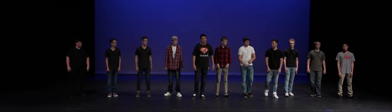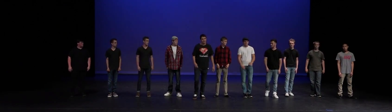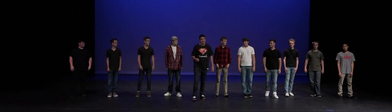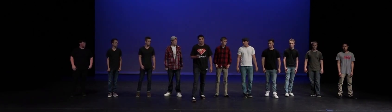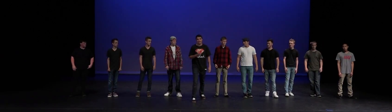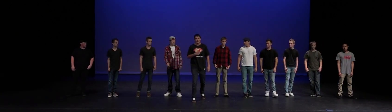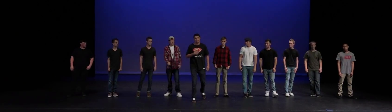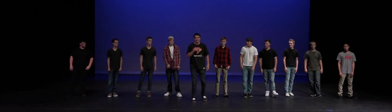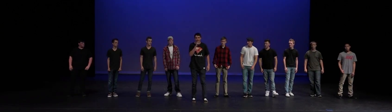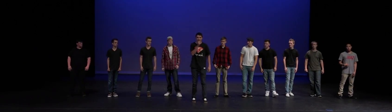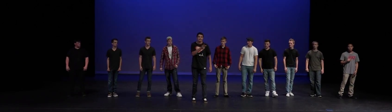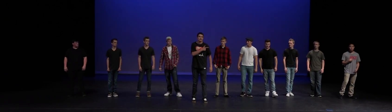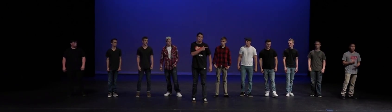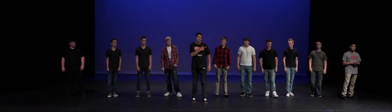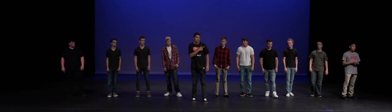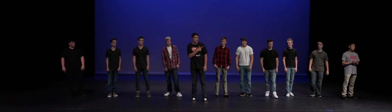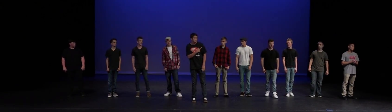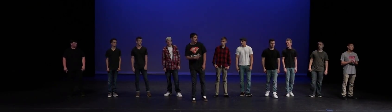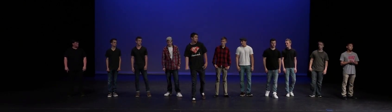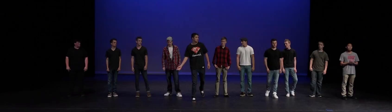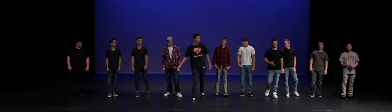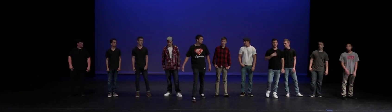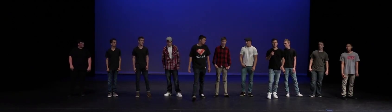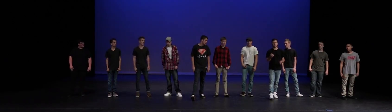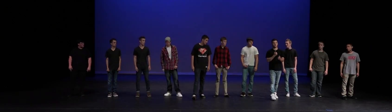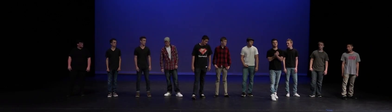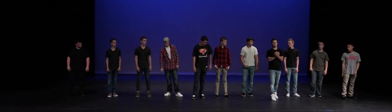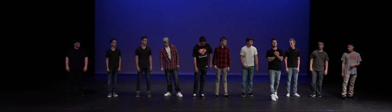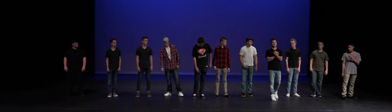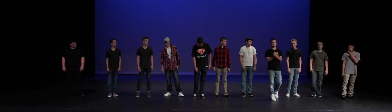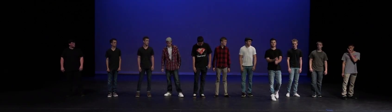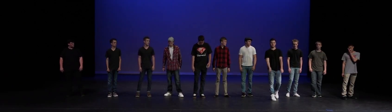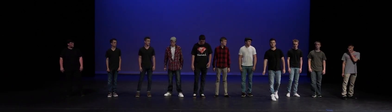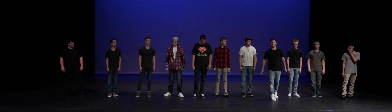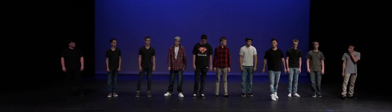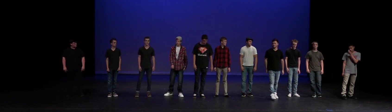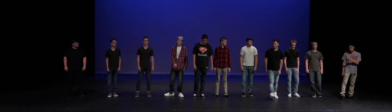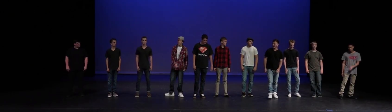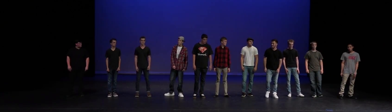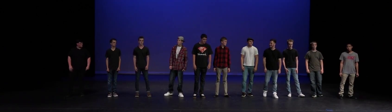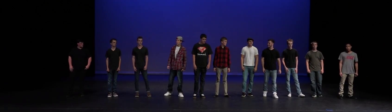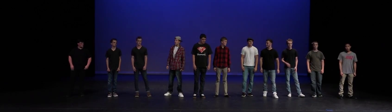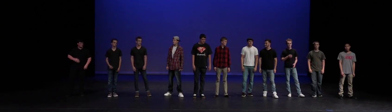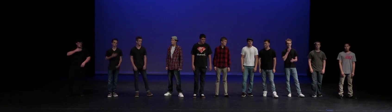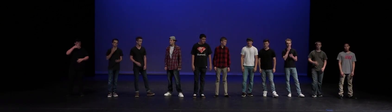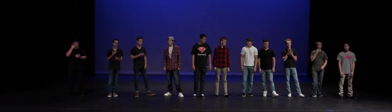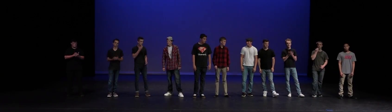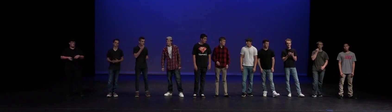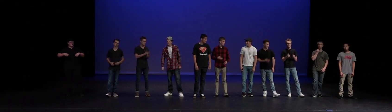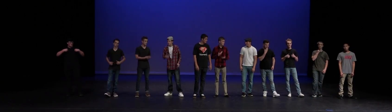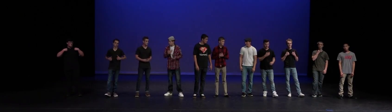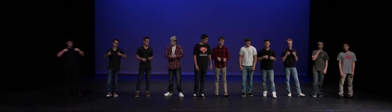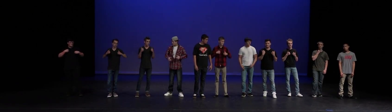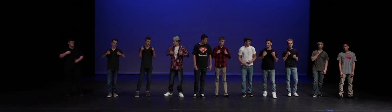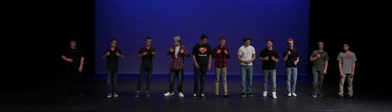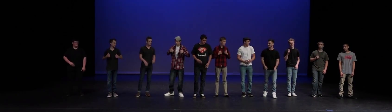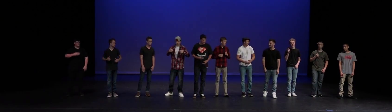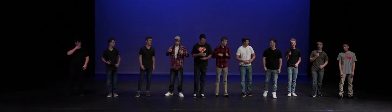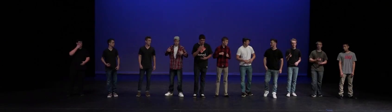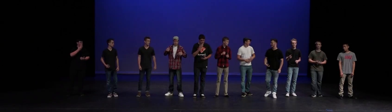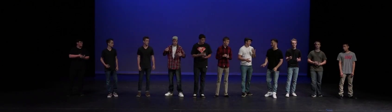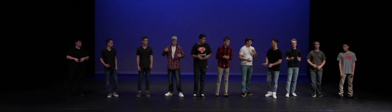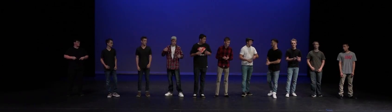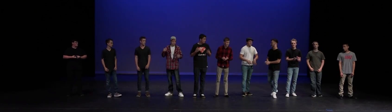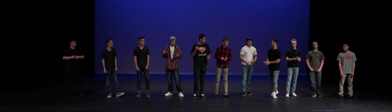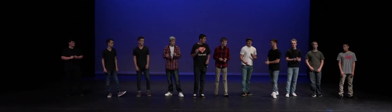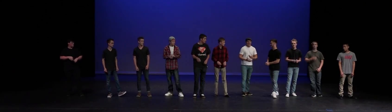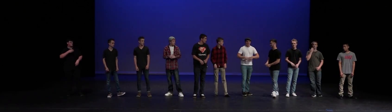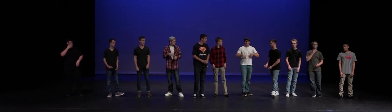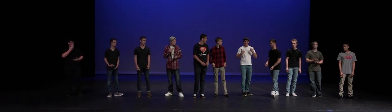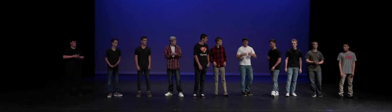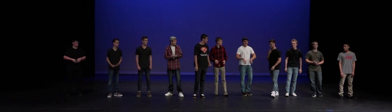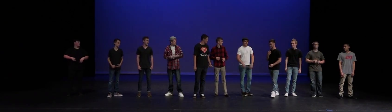fine